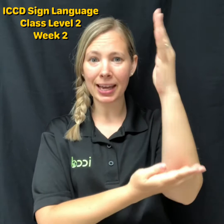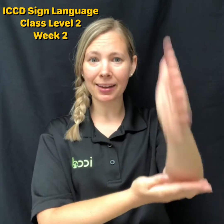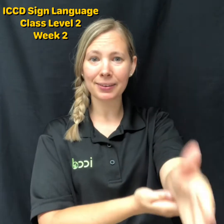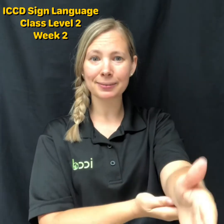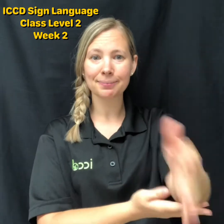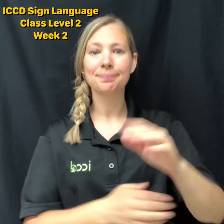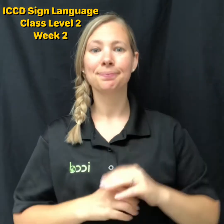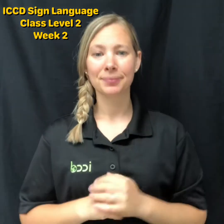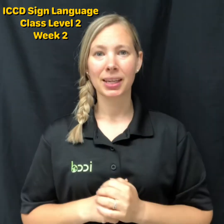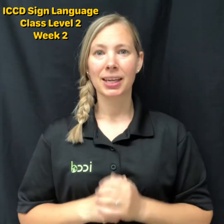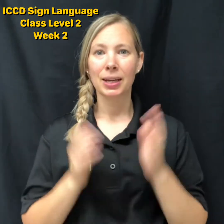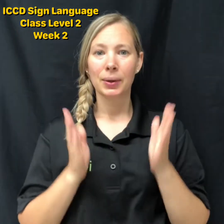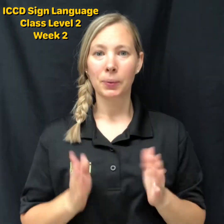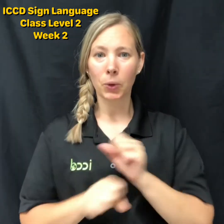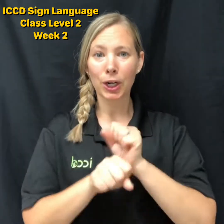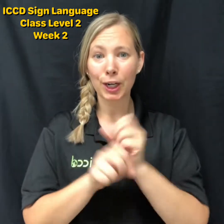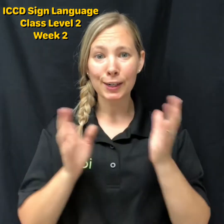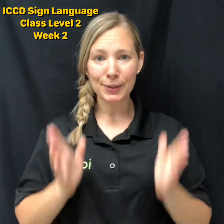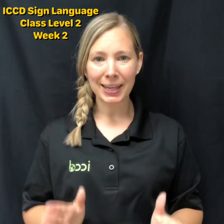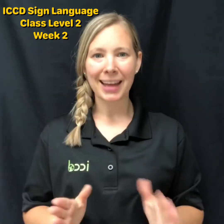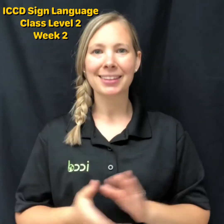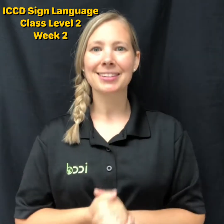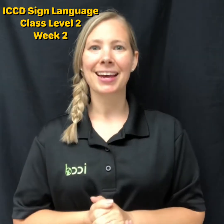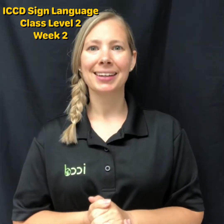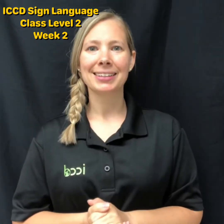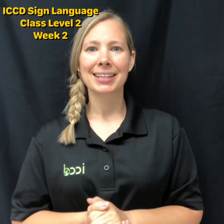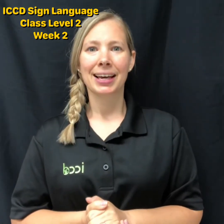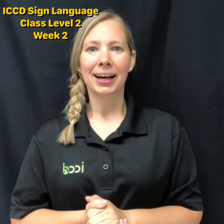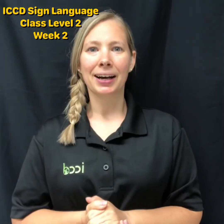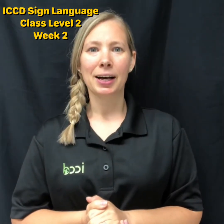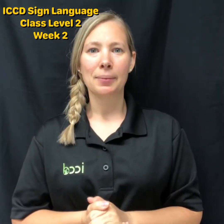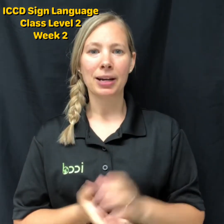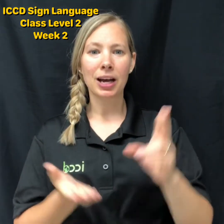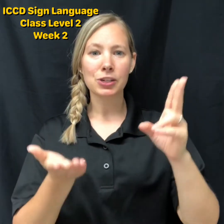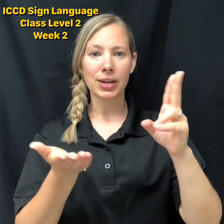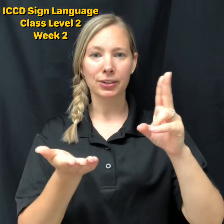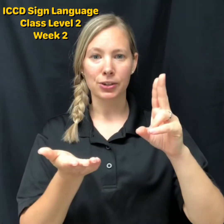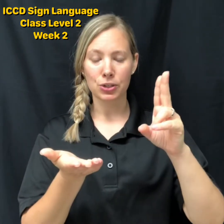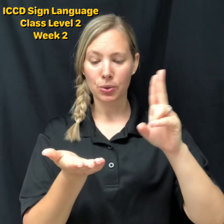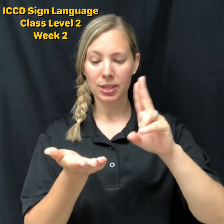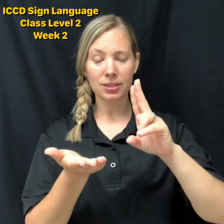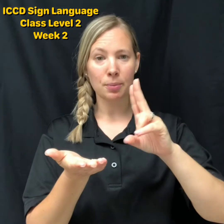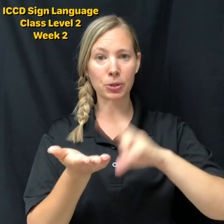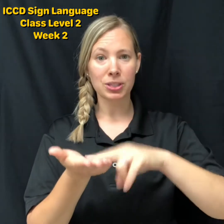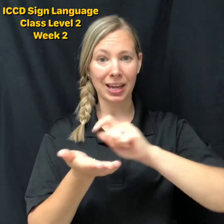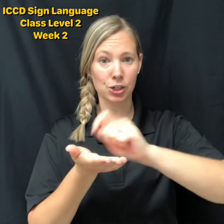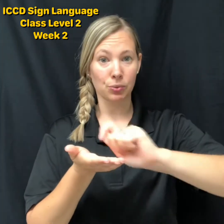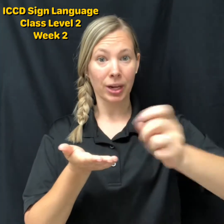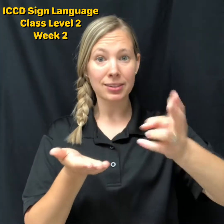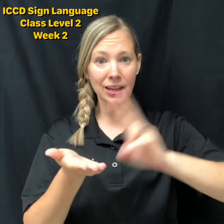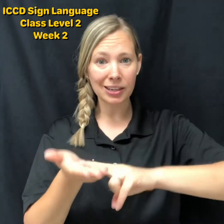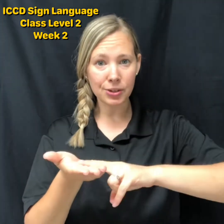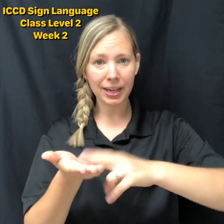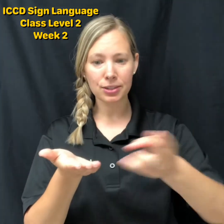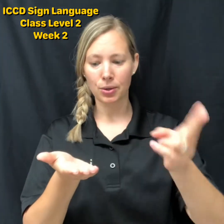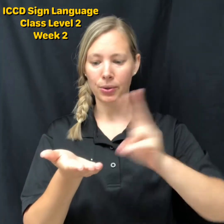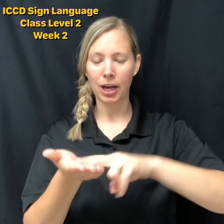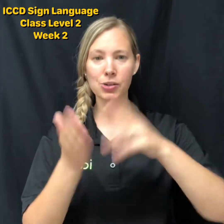down, worker, you can add to that. A contractor, so this is a person that actually writes contracts, so